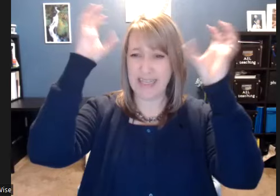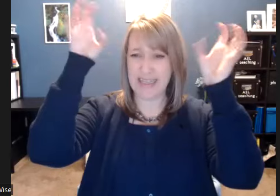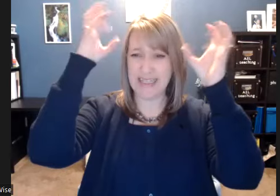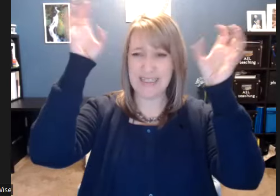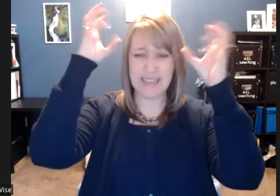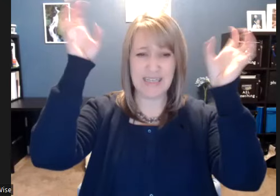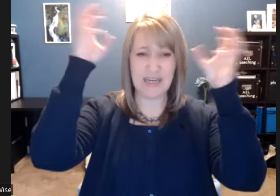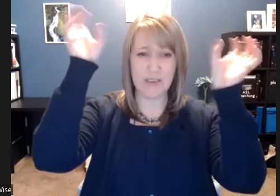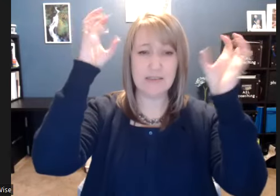like this, sirens.